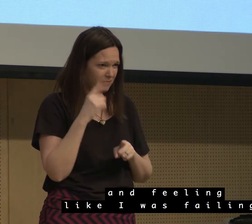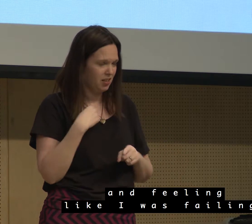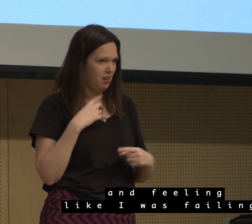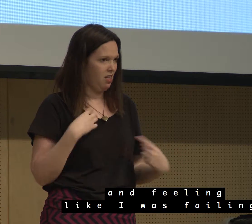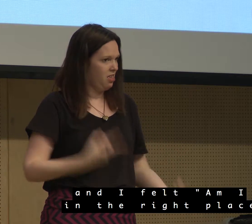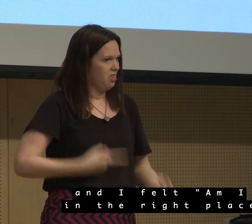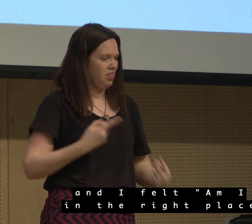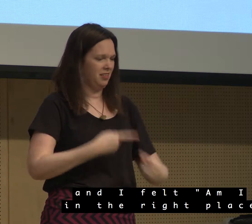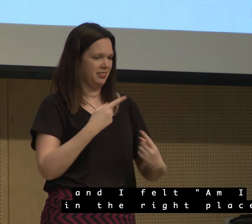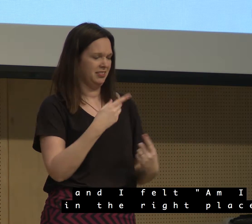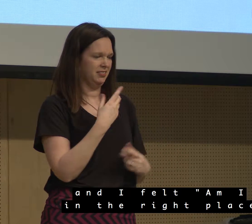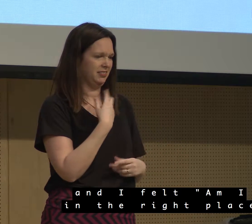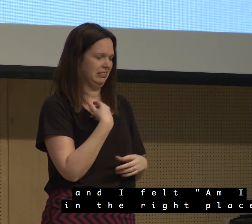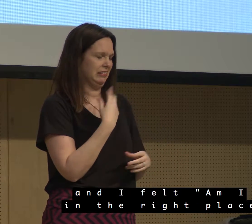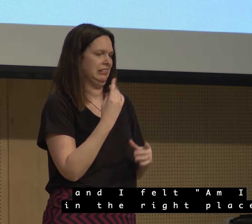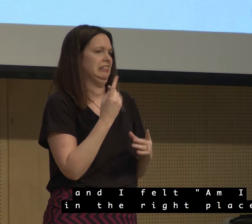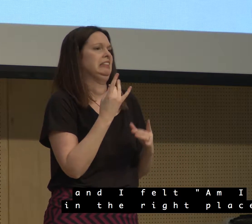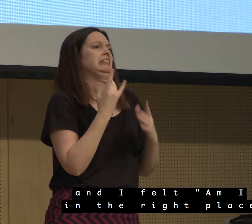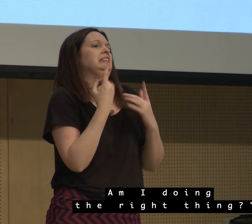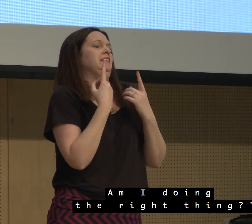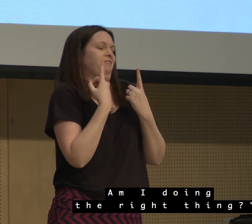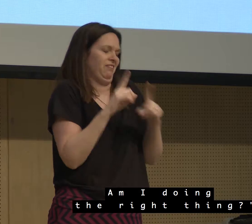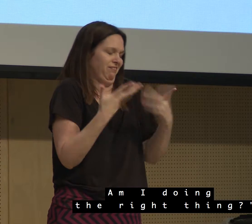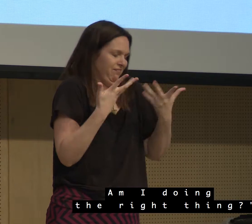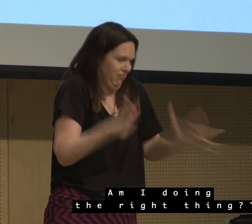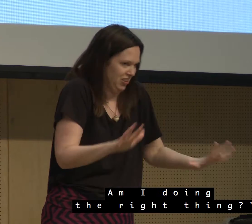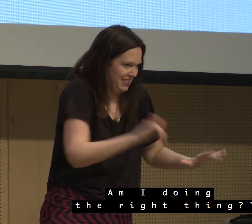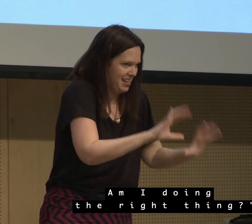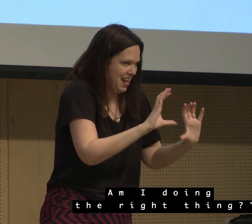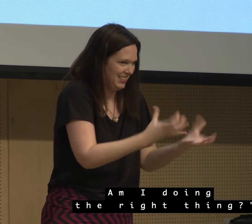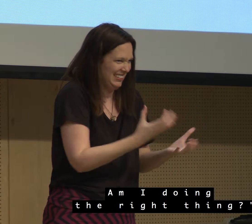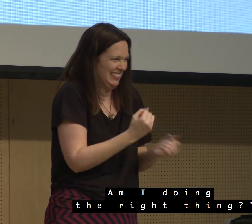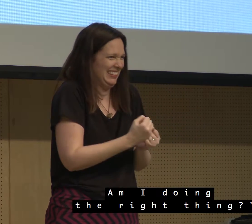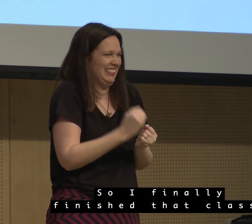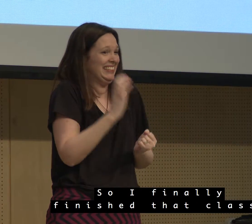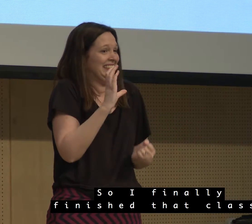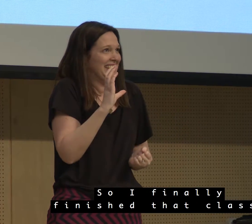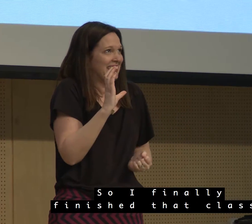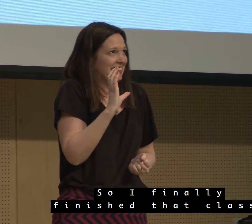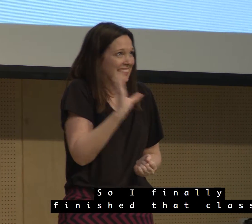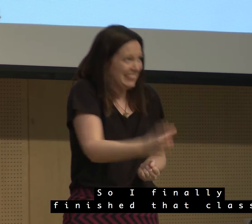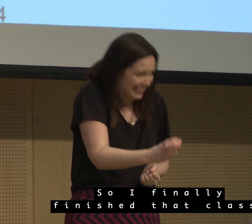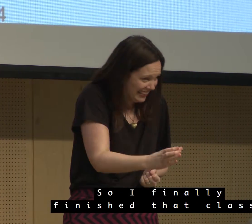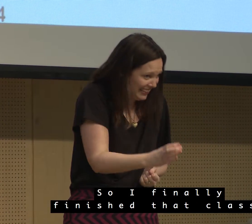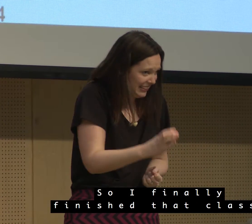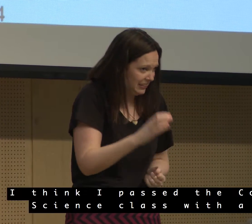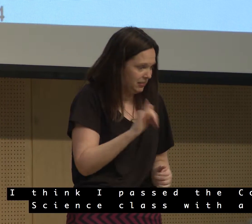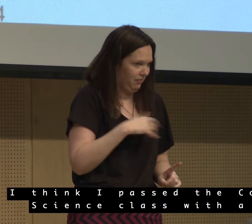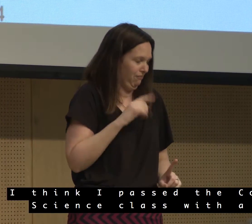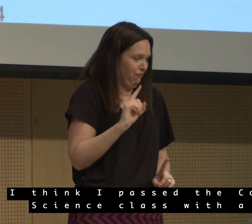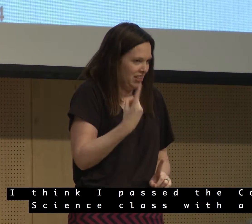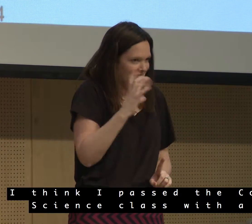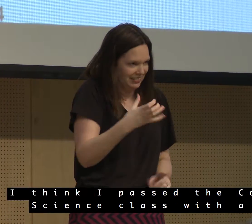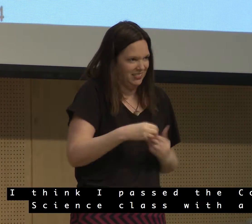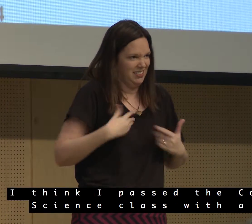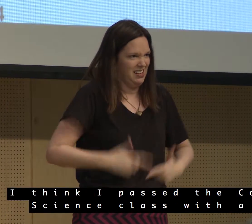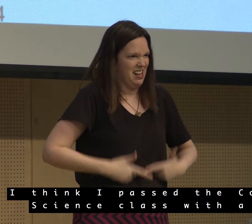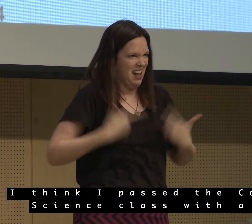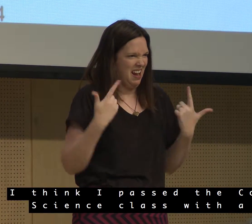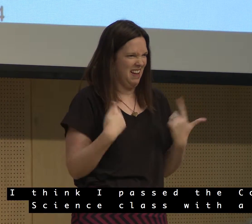failing, and I felt, am I in the right place? Am I doing the right thing? So I finally finished that class. I think I passed the computer science class